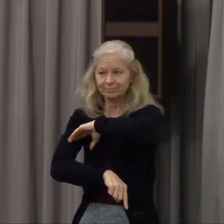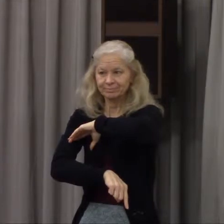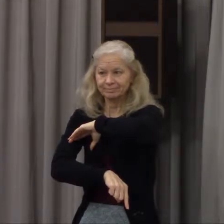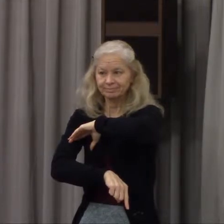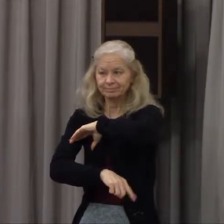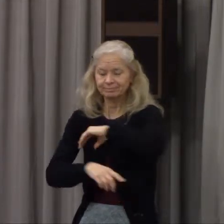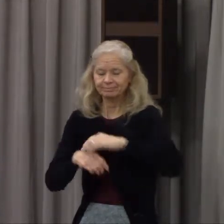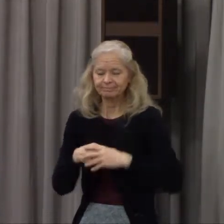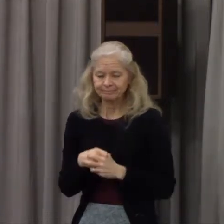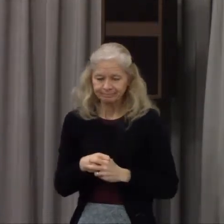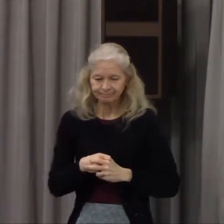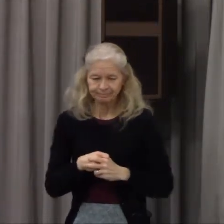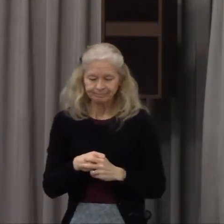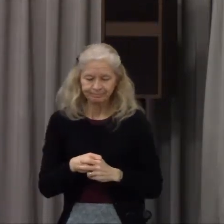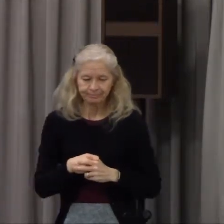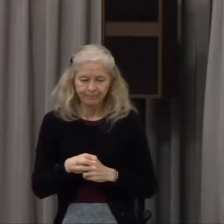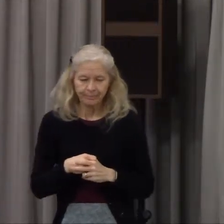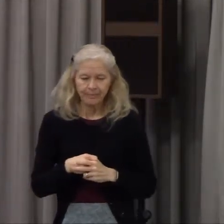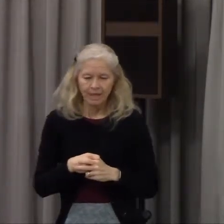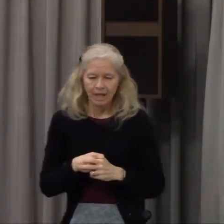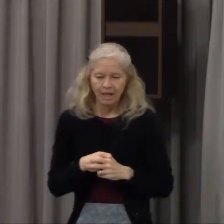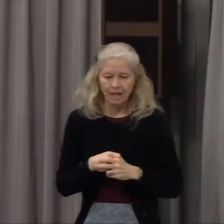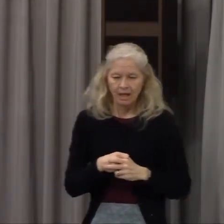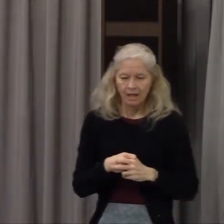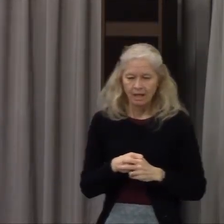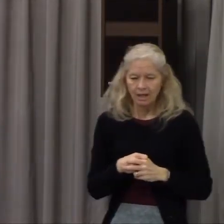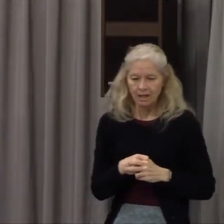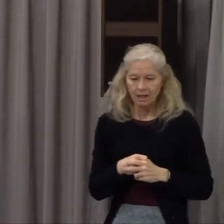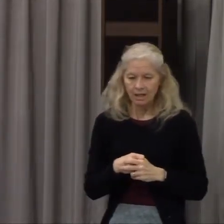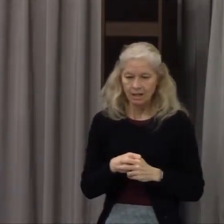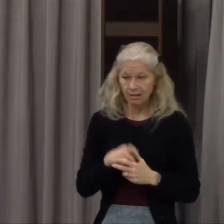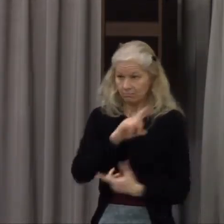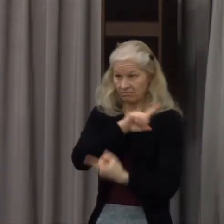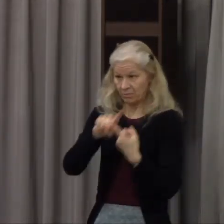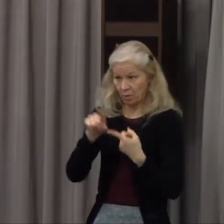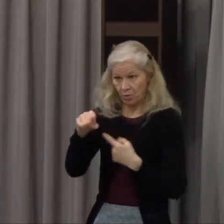Frankly, everywhere you find this use of the sword tied with the Word of God,